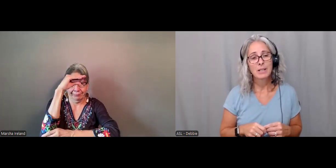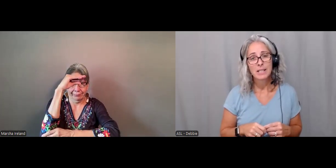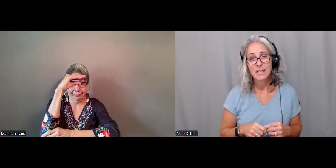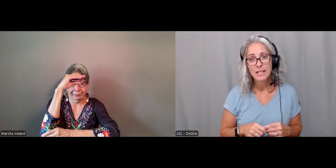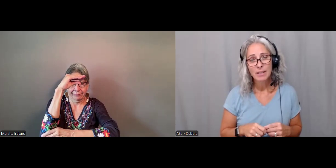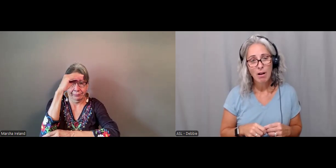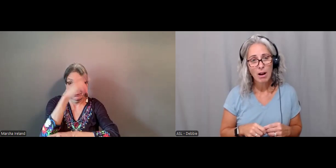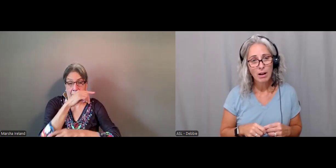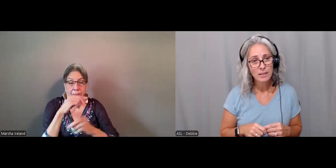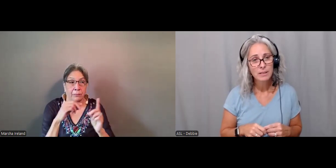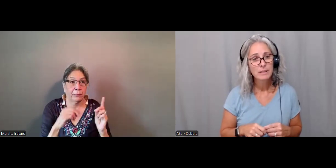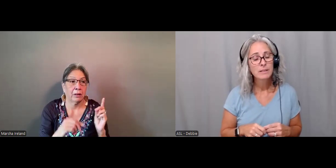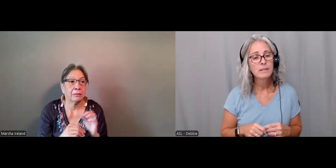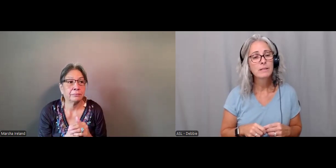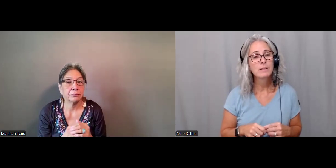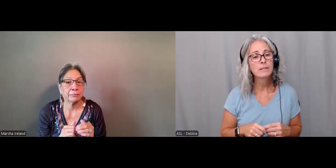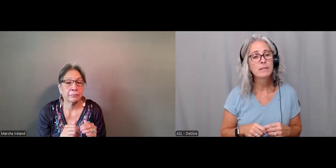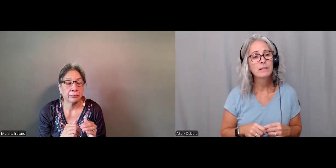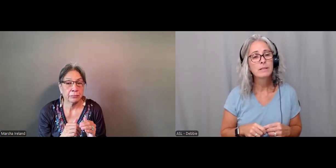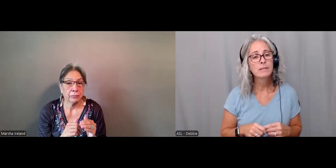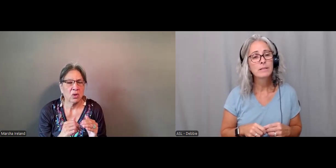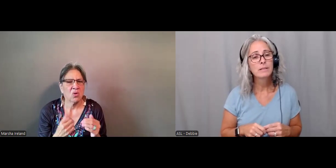I went to Standing Rock,